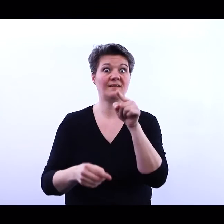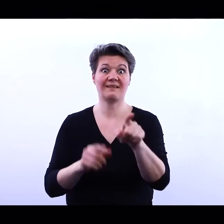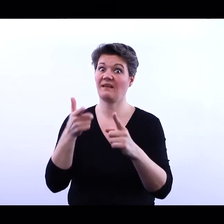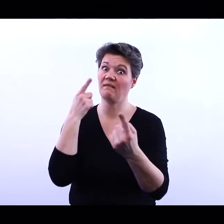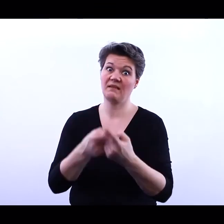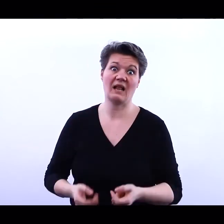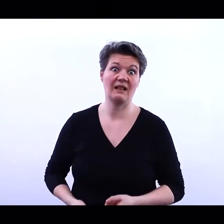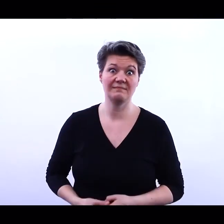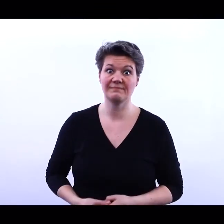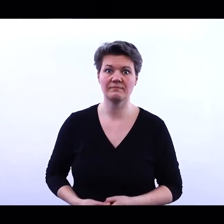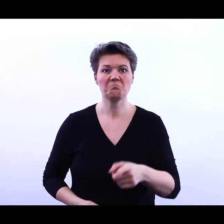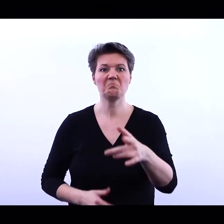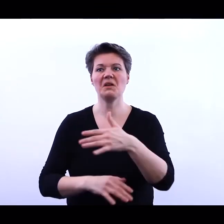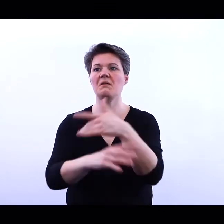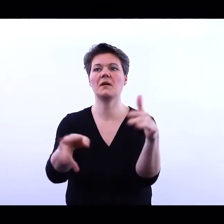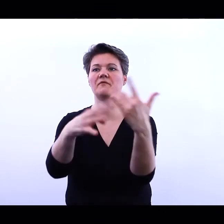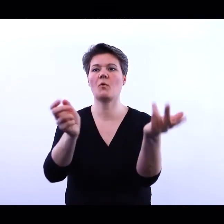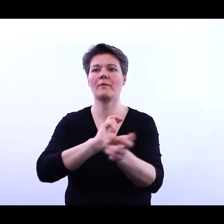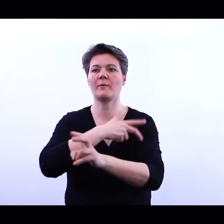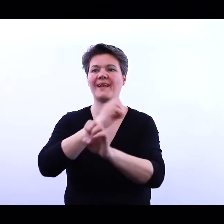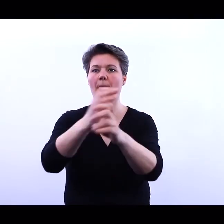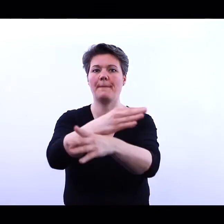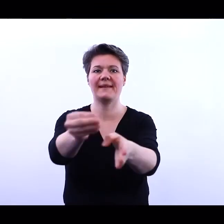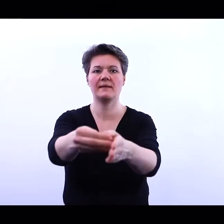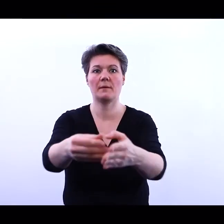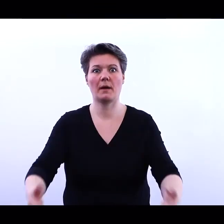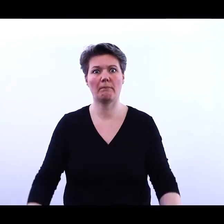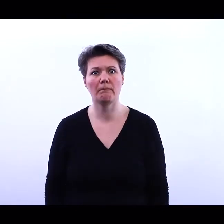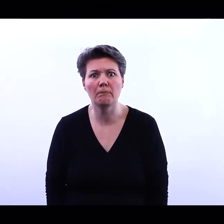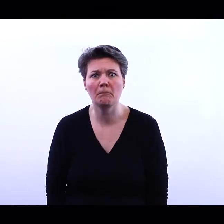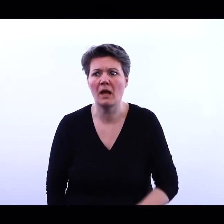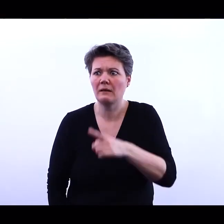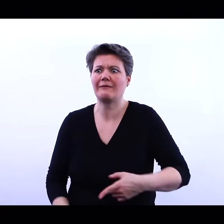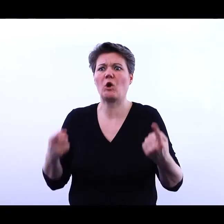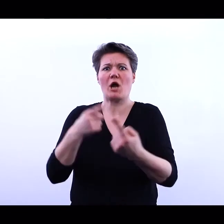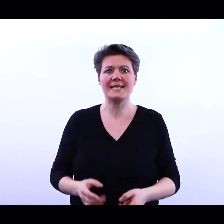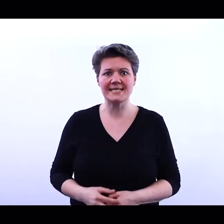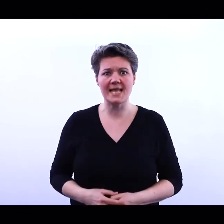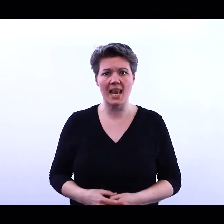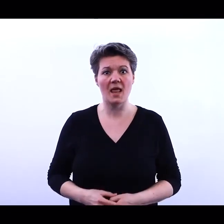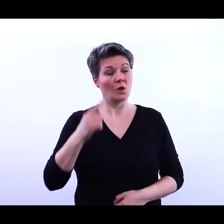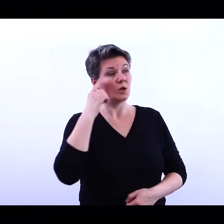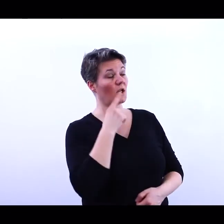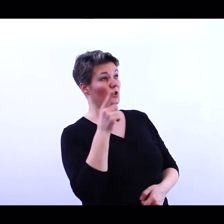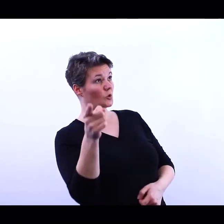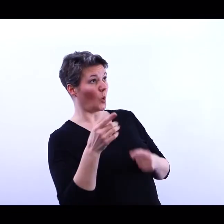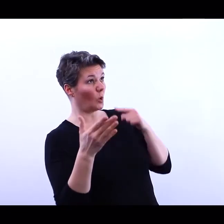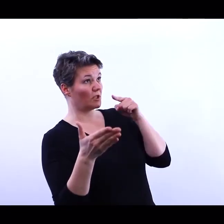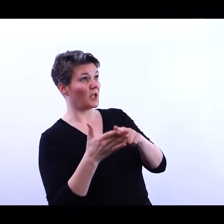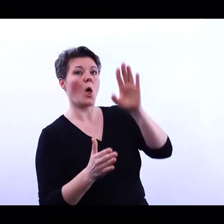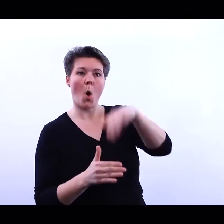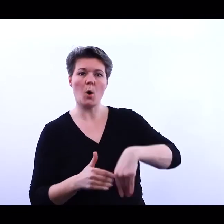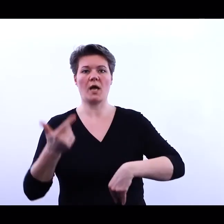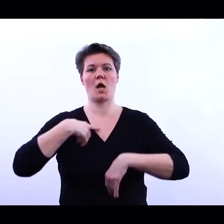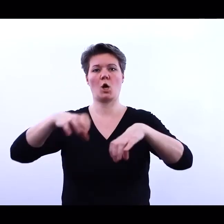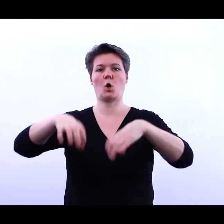not the thing that you want to do, you know? But so folks will think that's the goal, and then they'll think, great, well, so let's just sign up